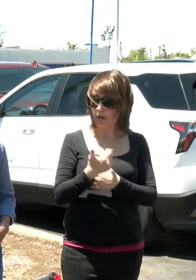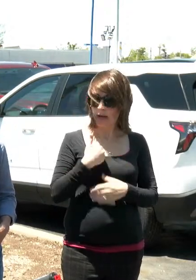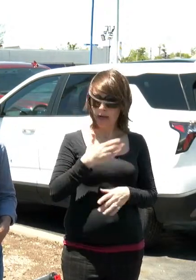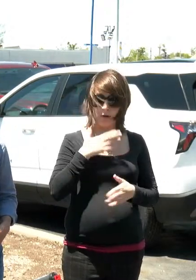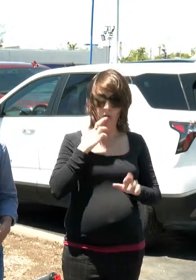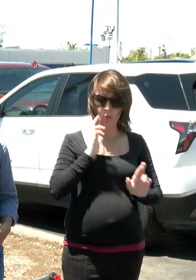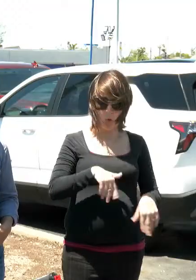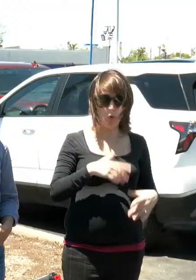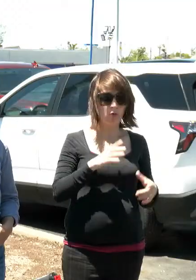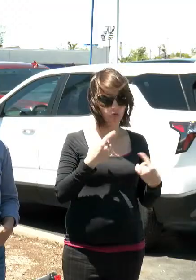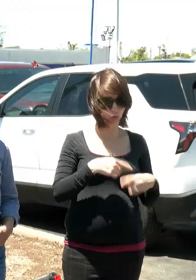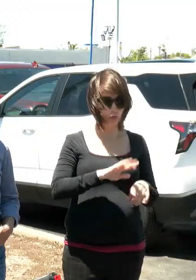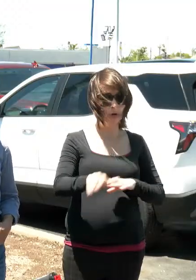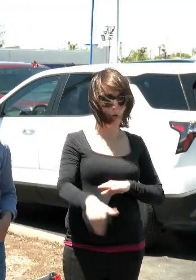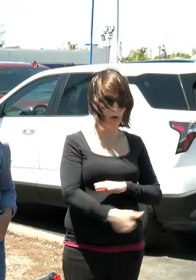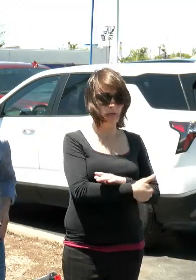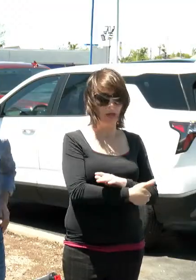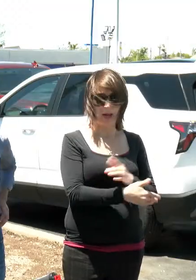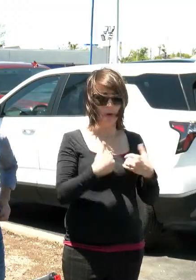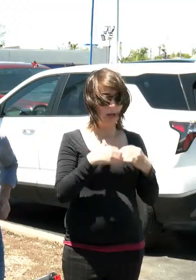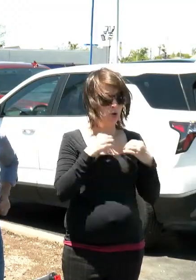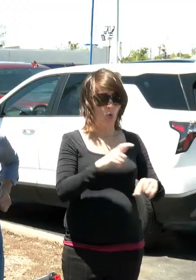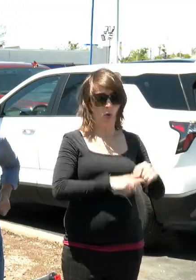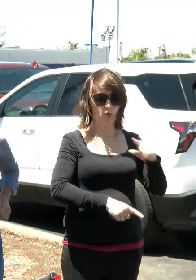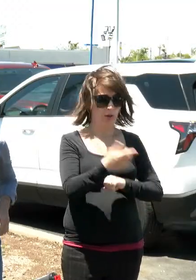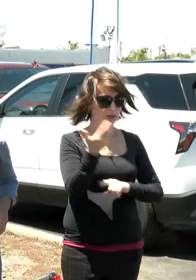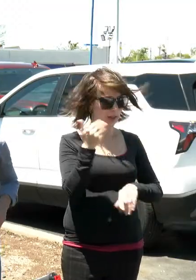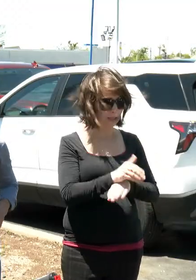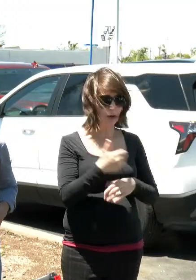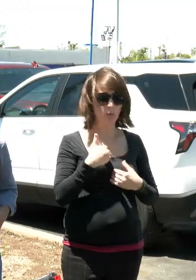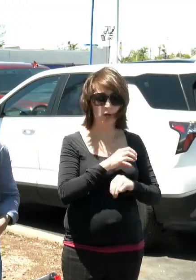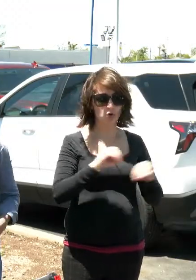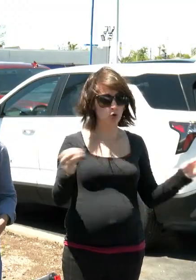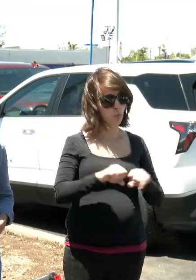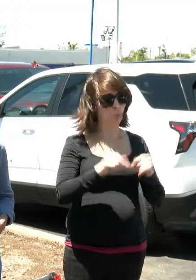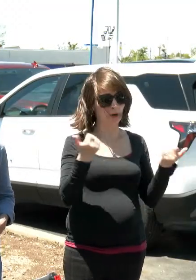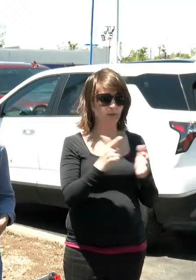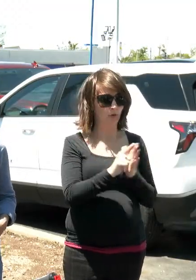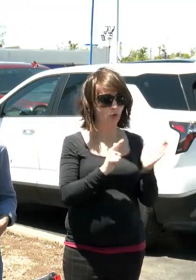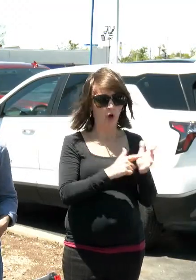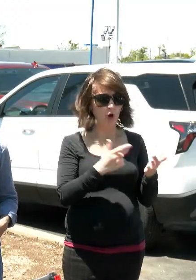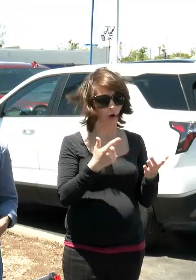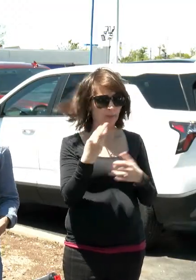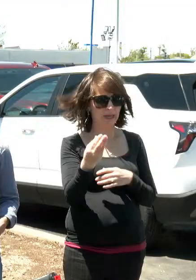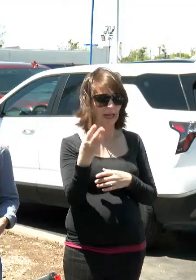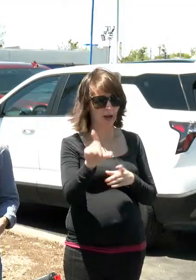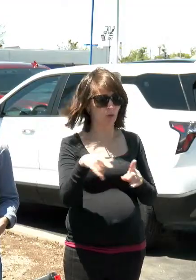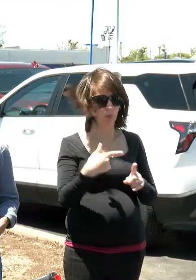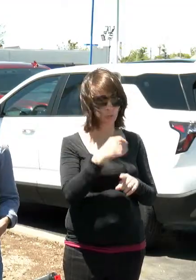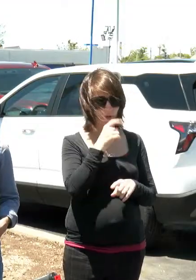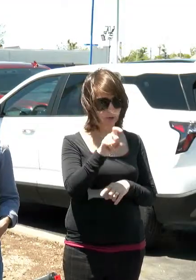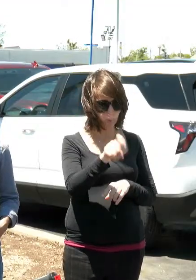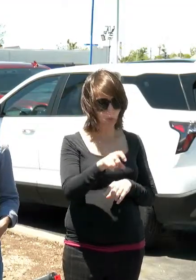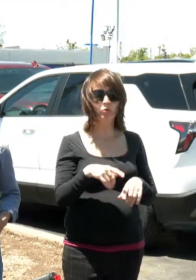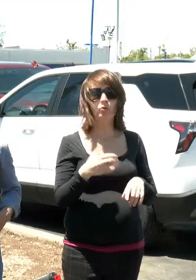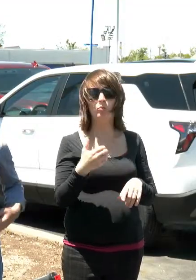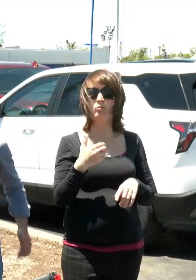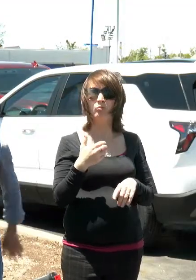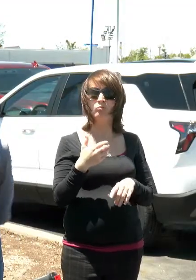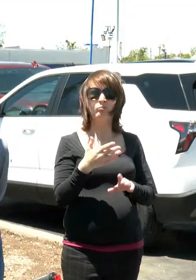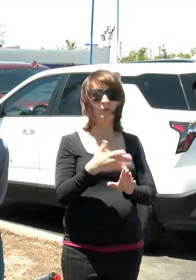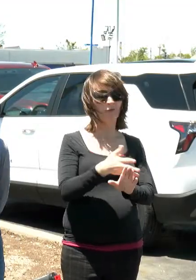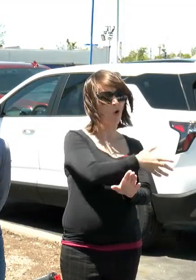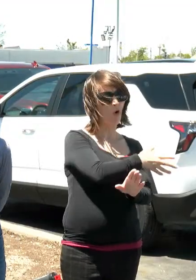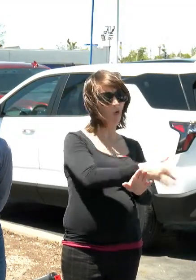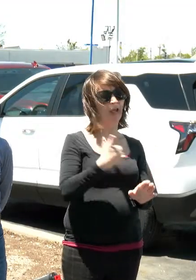night. Last night, we had no arrests. We had no curfew violations. We did have we had 6 in the last couple of